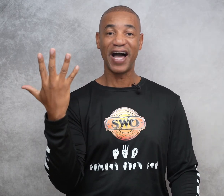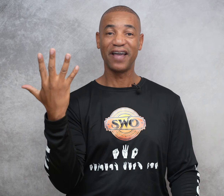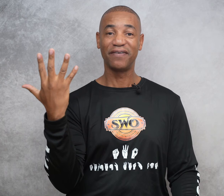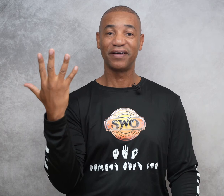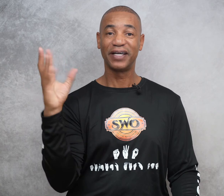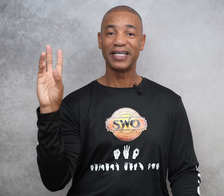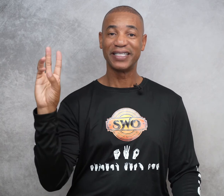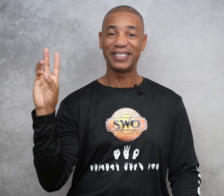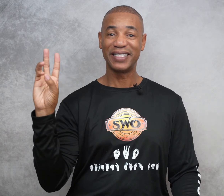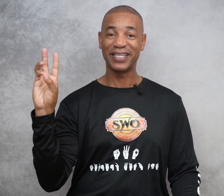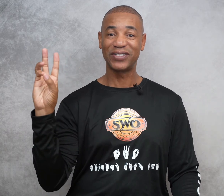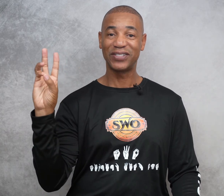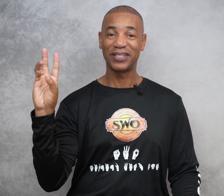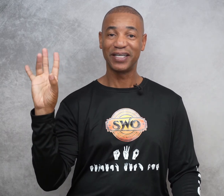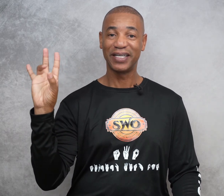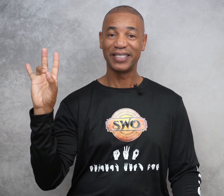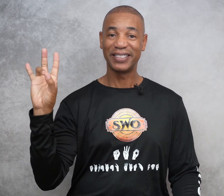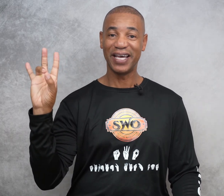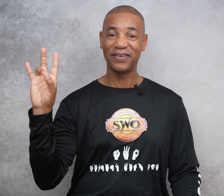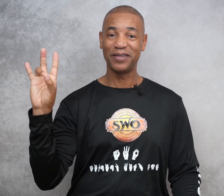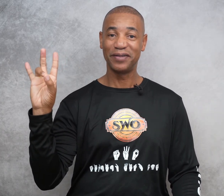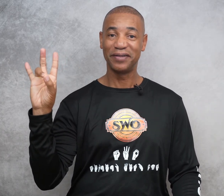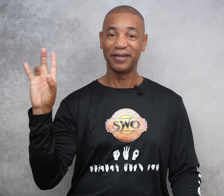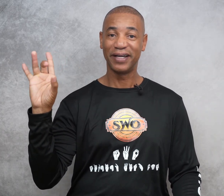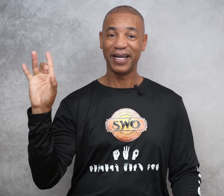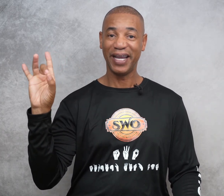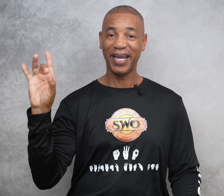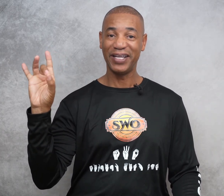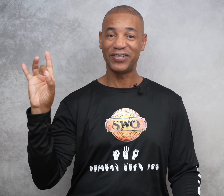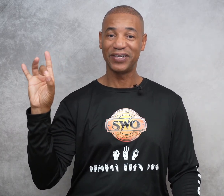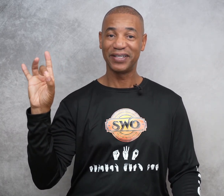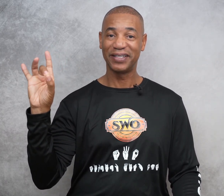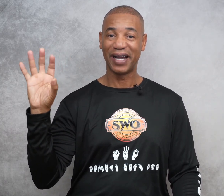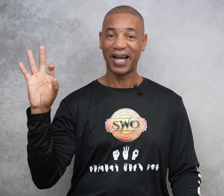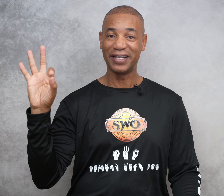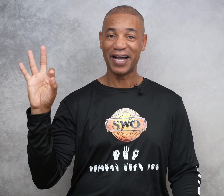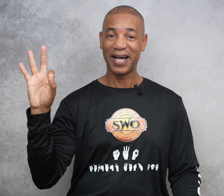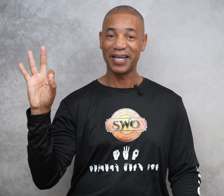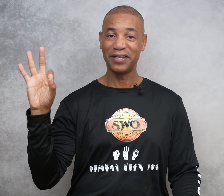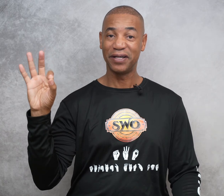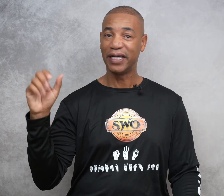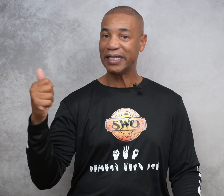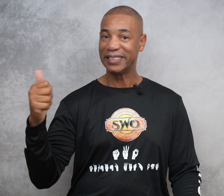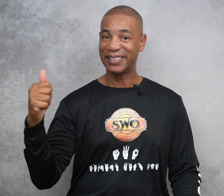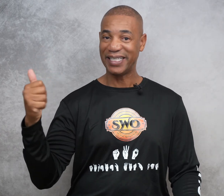5, 6, 7, 8, 9,